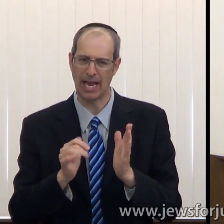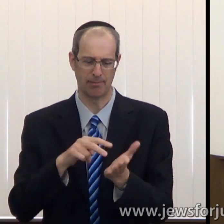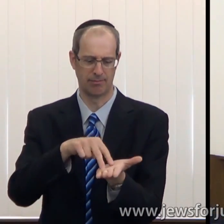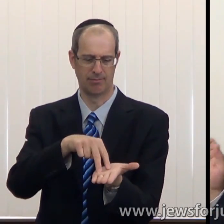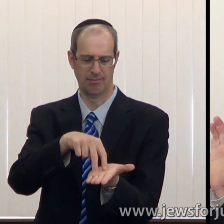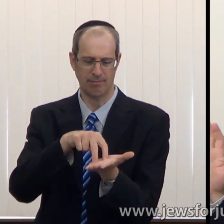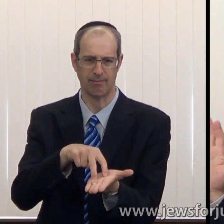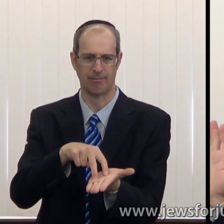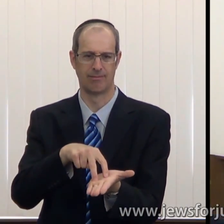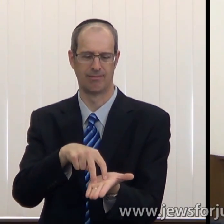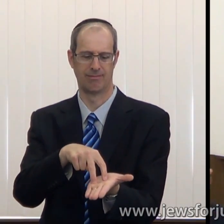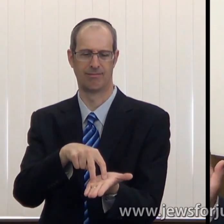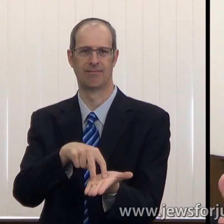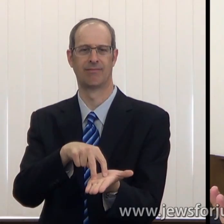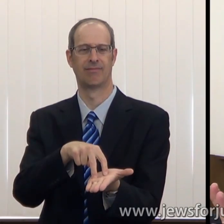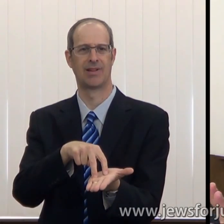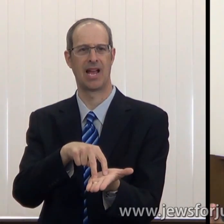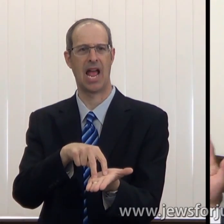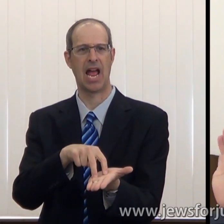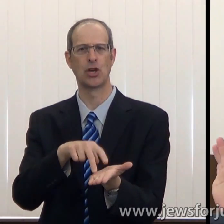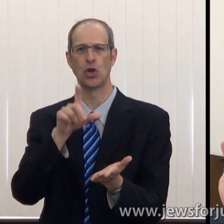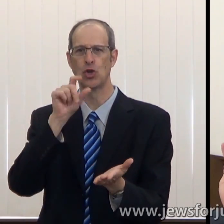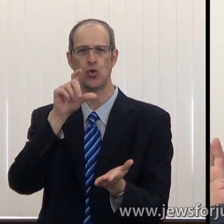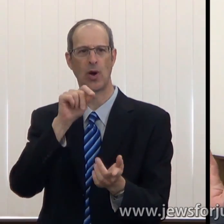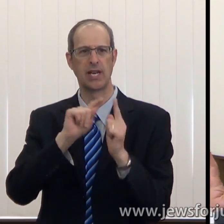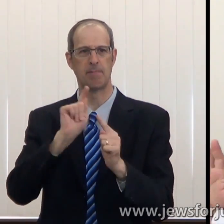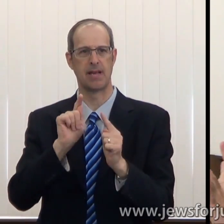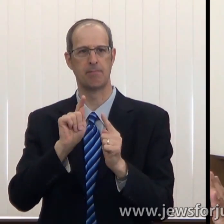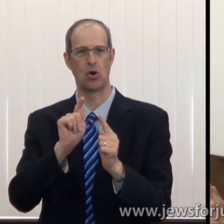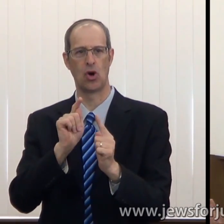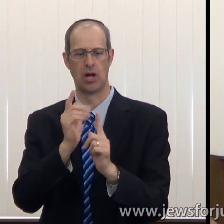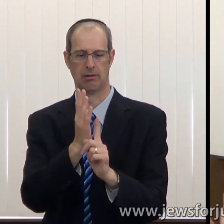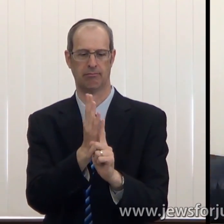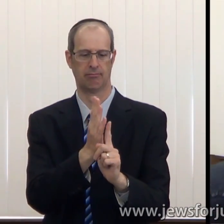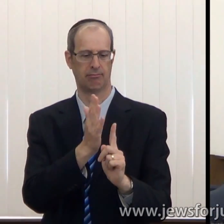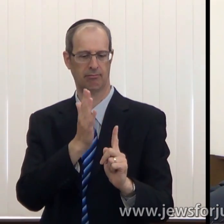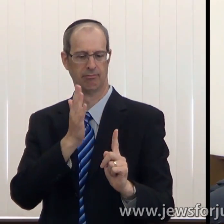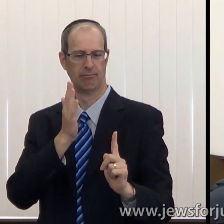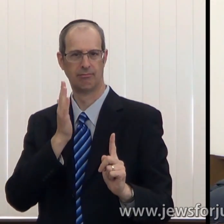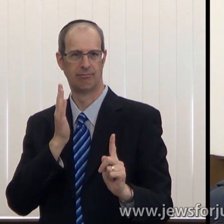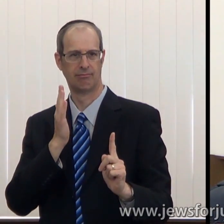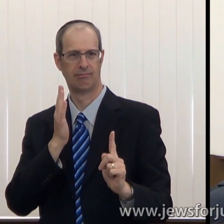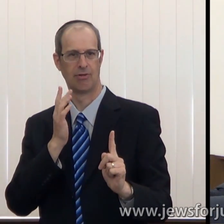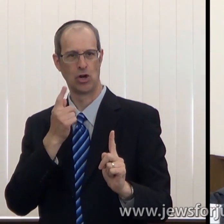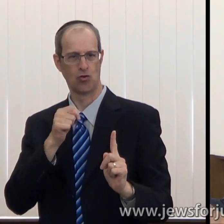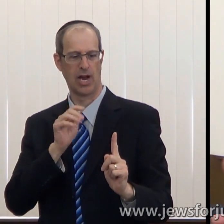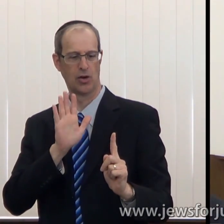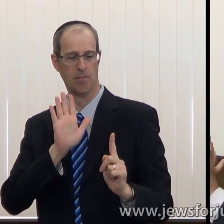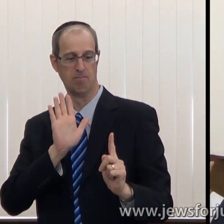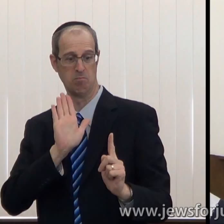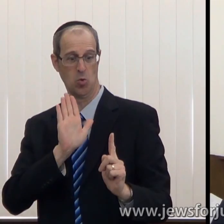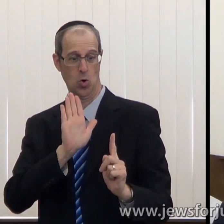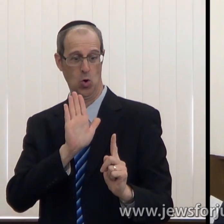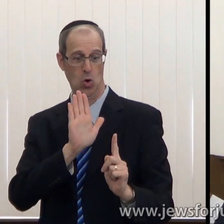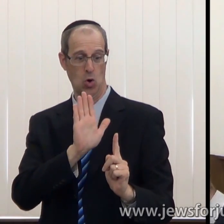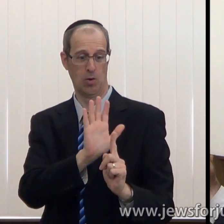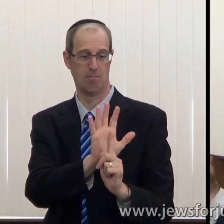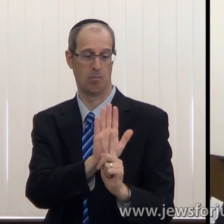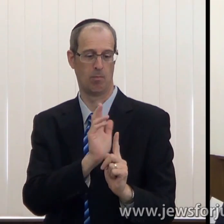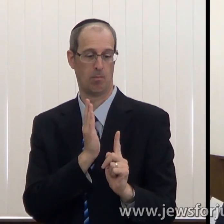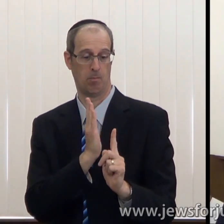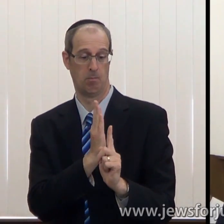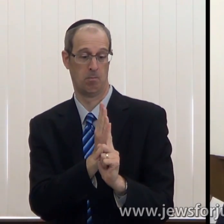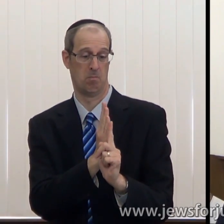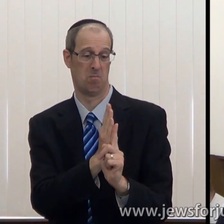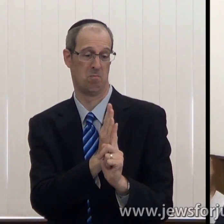ground, and 20 people lined up. 20 people tried to push him. They couldn't move him